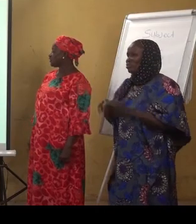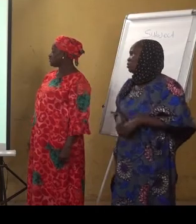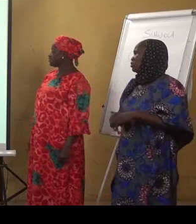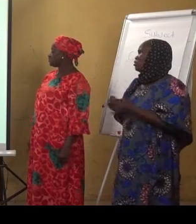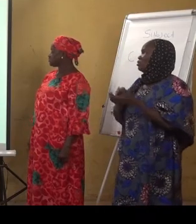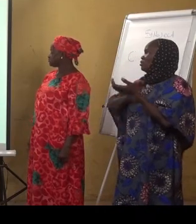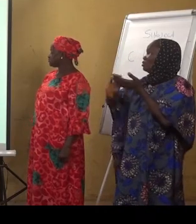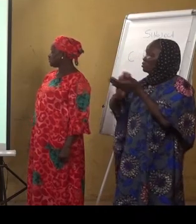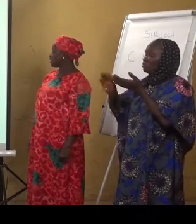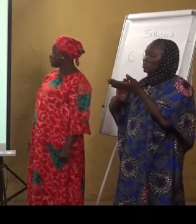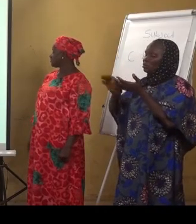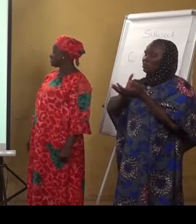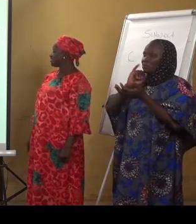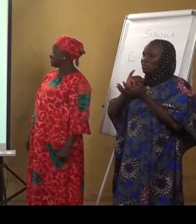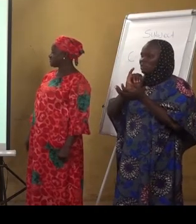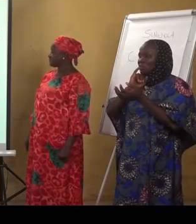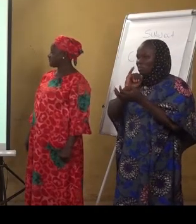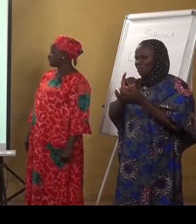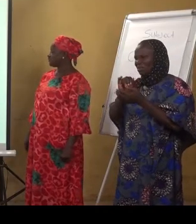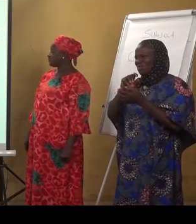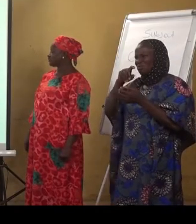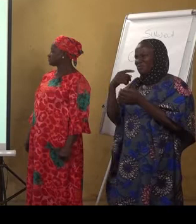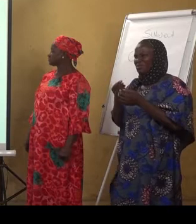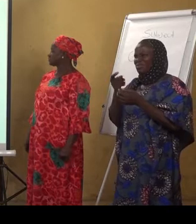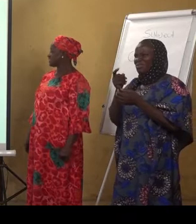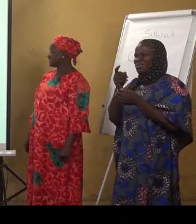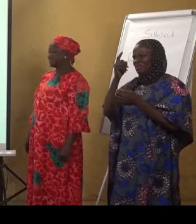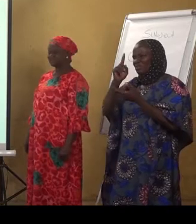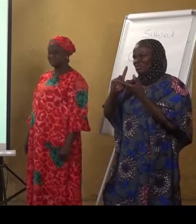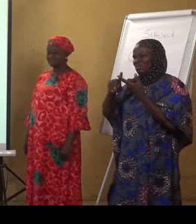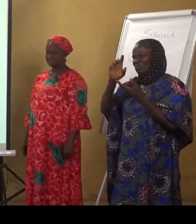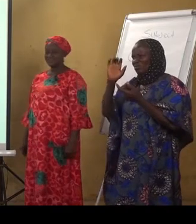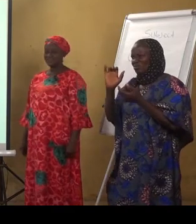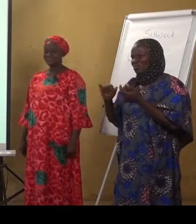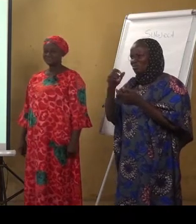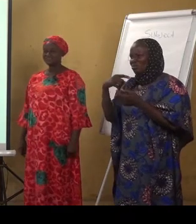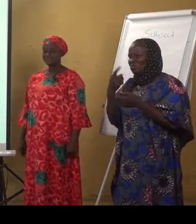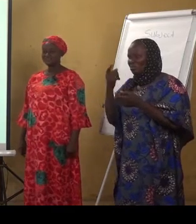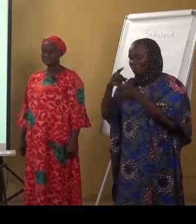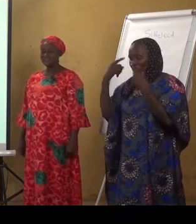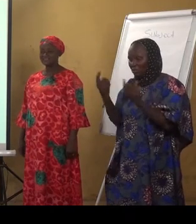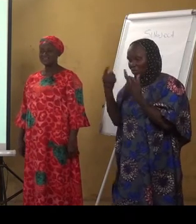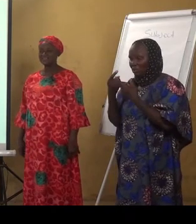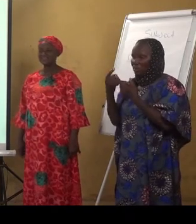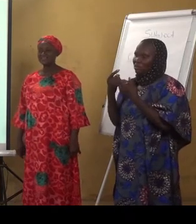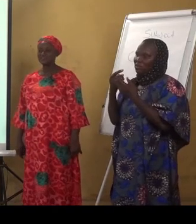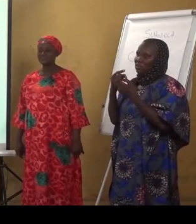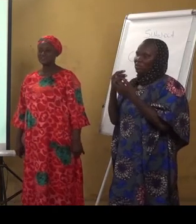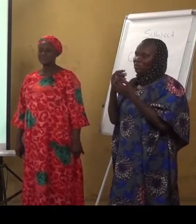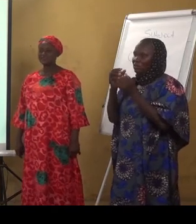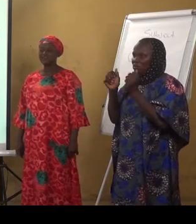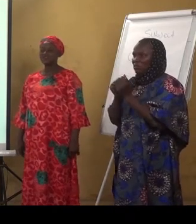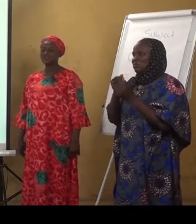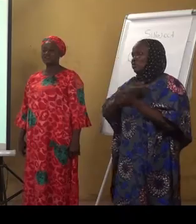is only possible when we forgive those who sin against us. My students out there, if